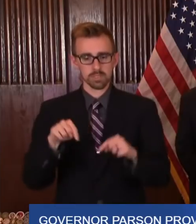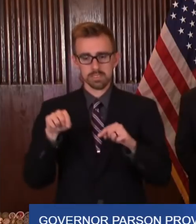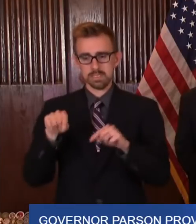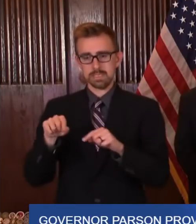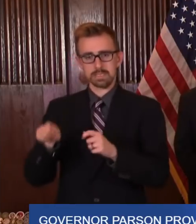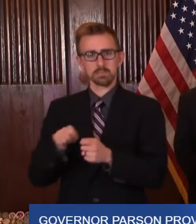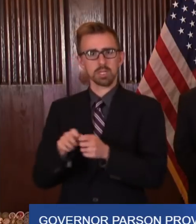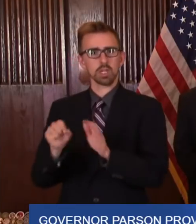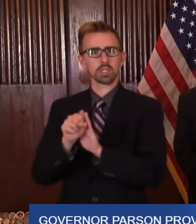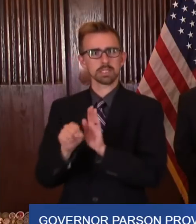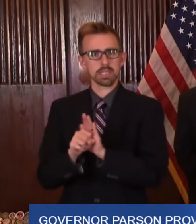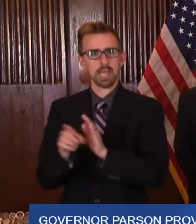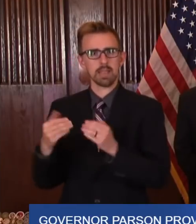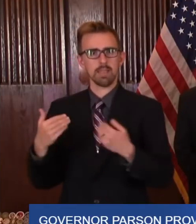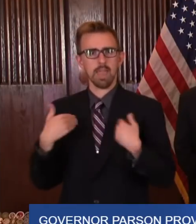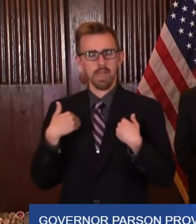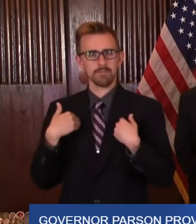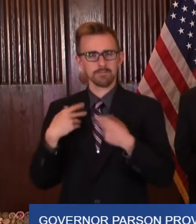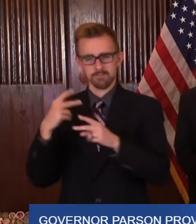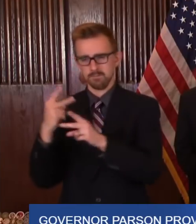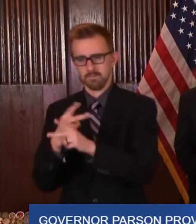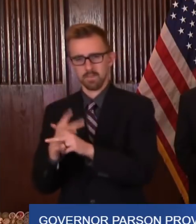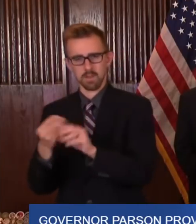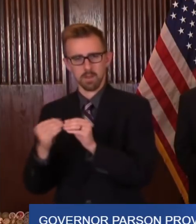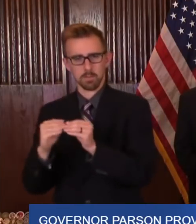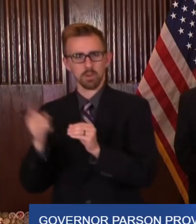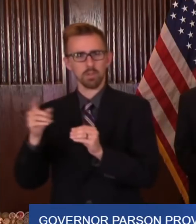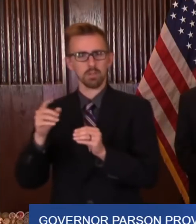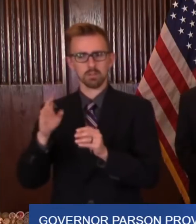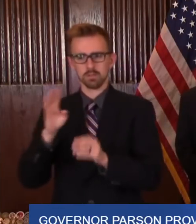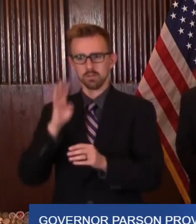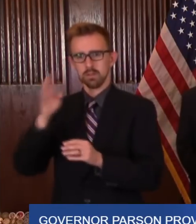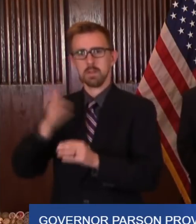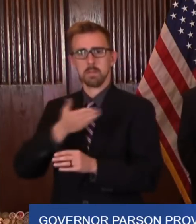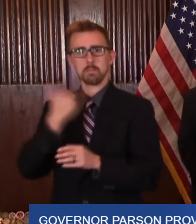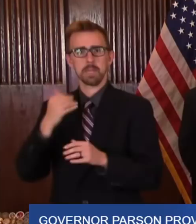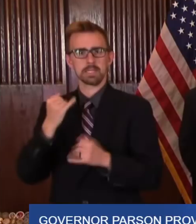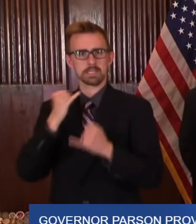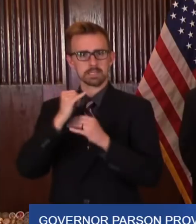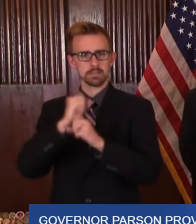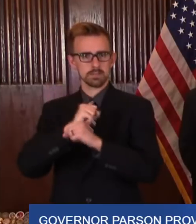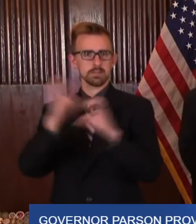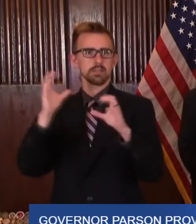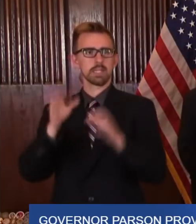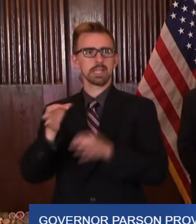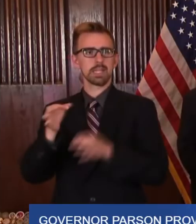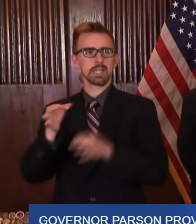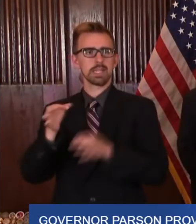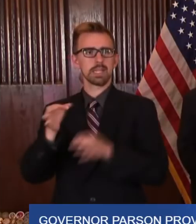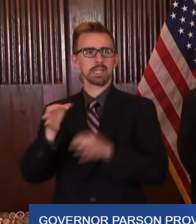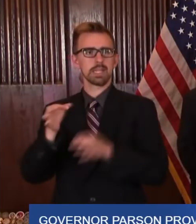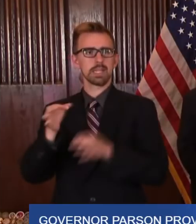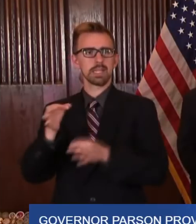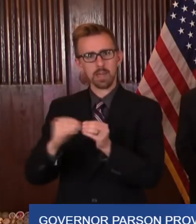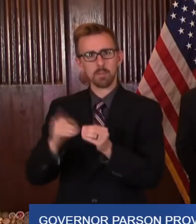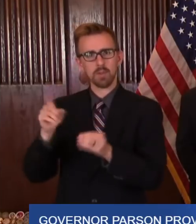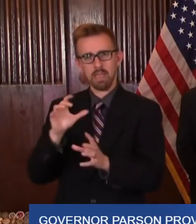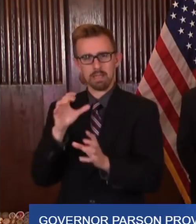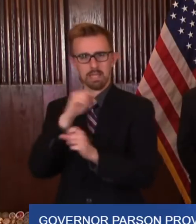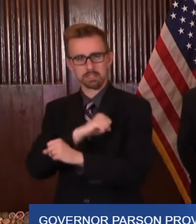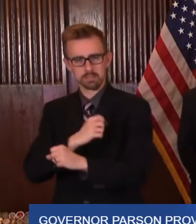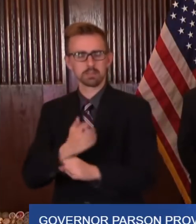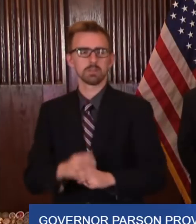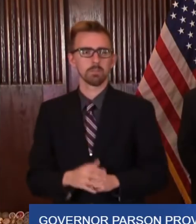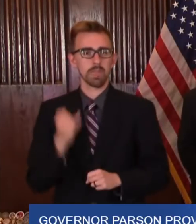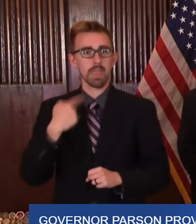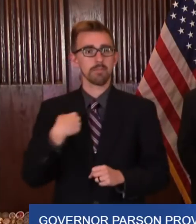they give every day, it is an extrapolation, meaning they're coming up with their best idea of what it is as opposed to a hard number. But if we